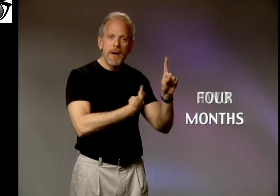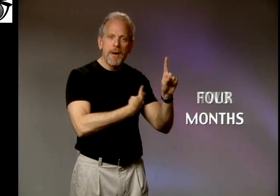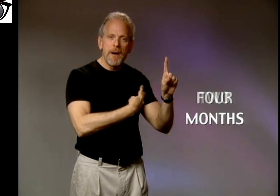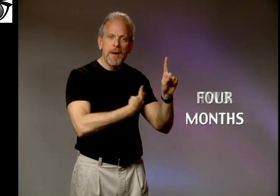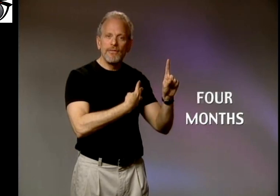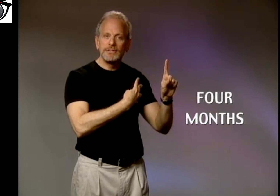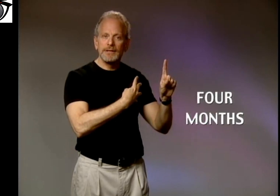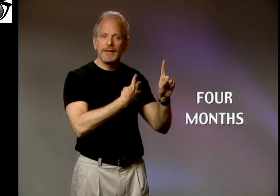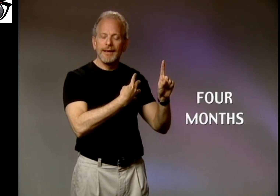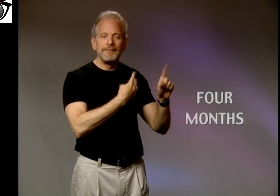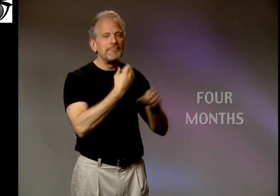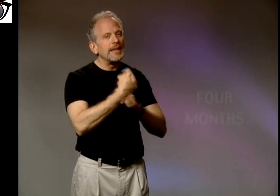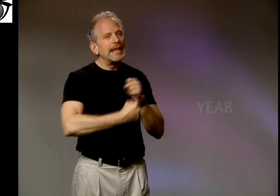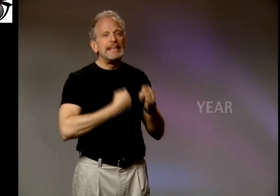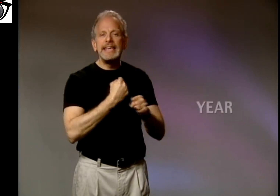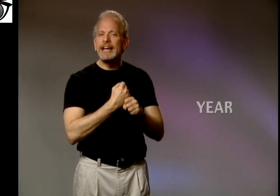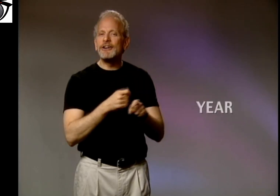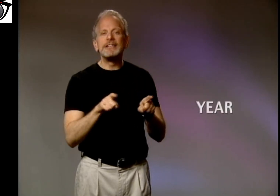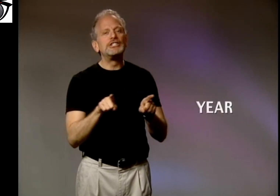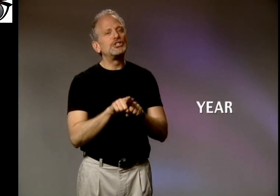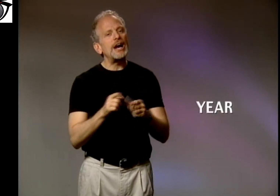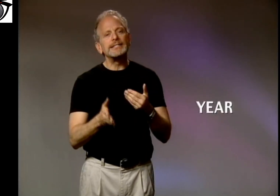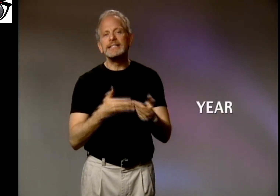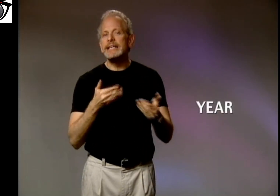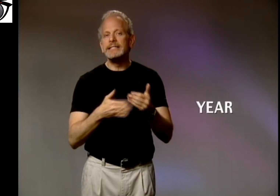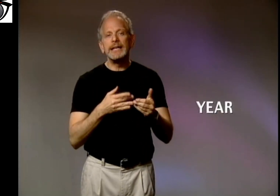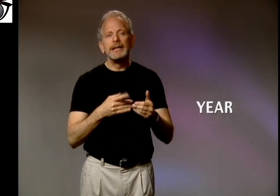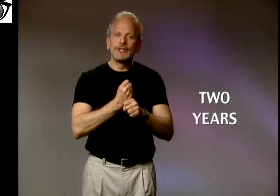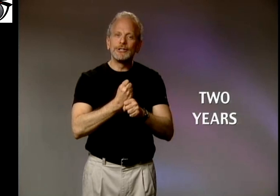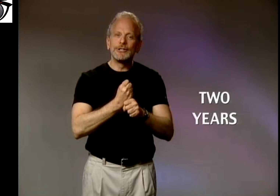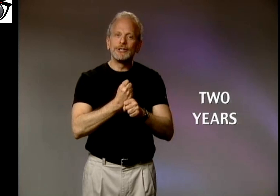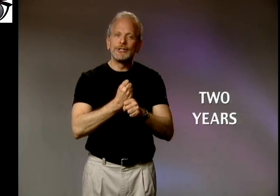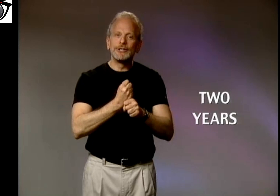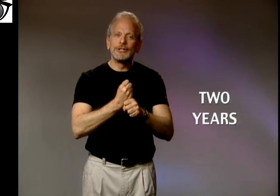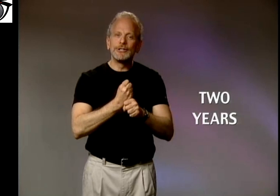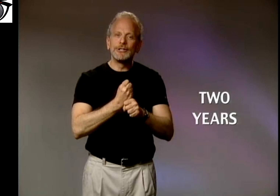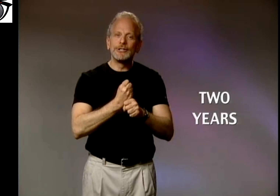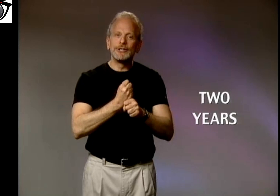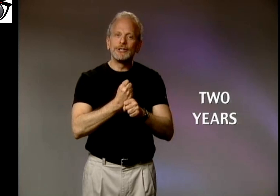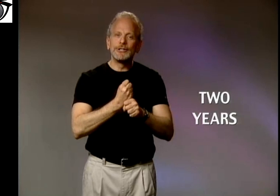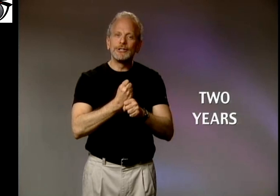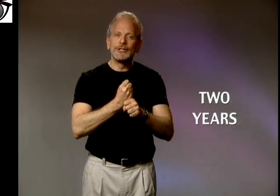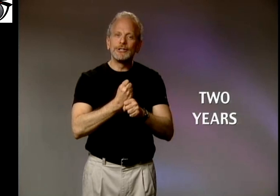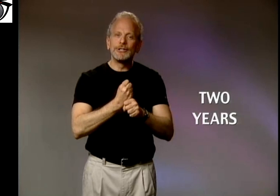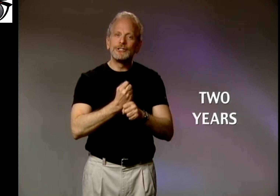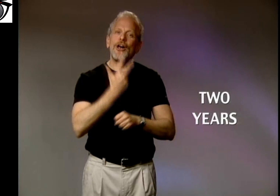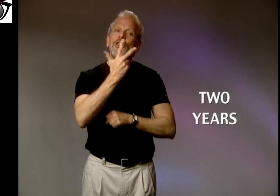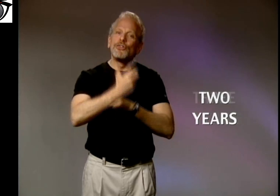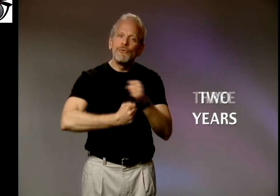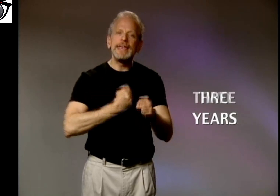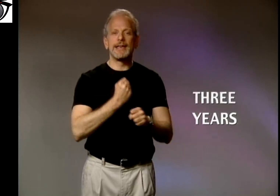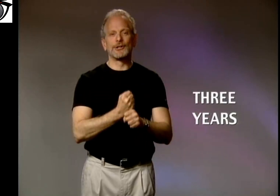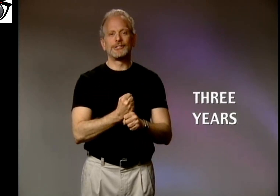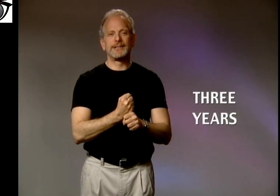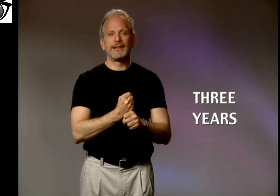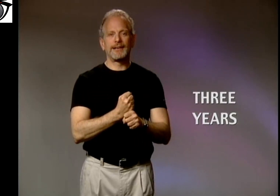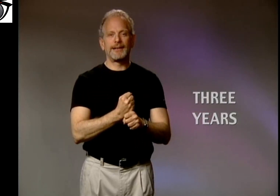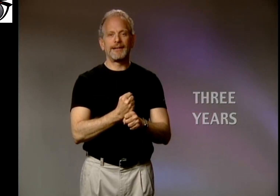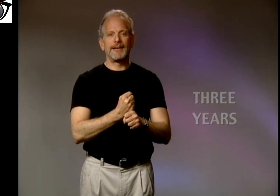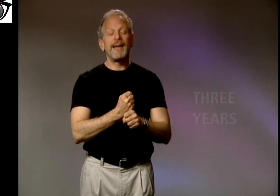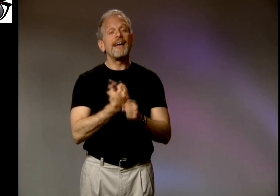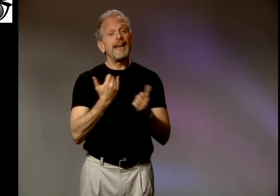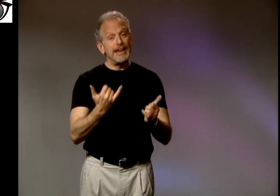months, 4 months. Year is just as easy. 1 year, 2 years, 3